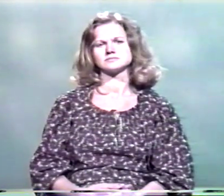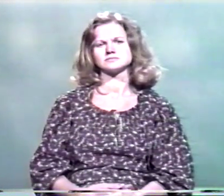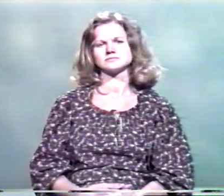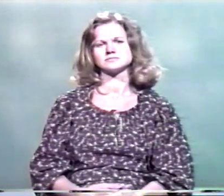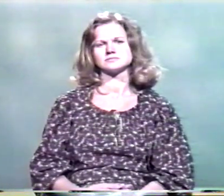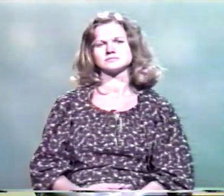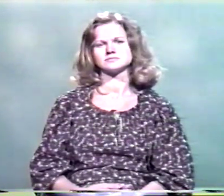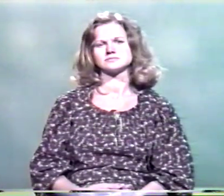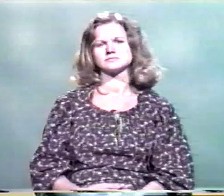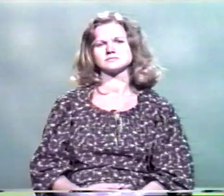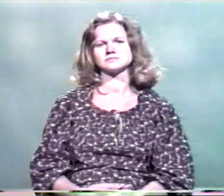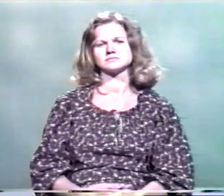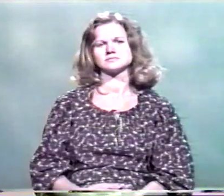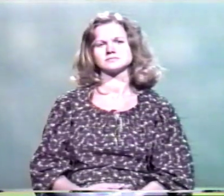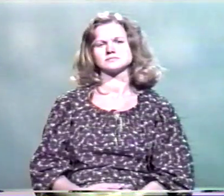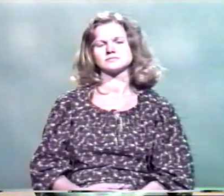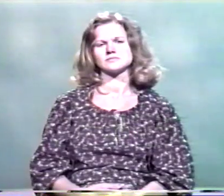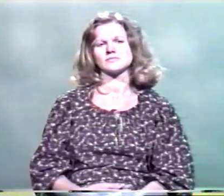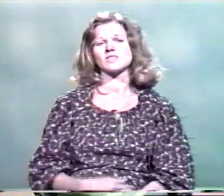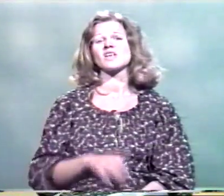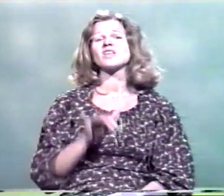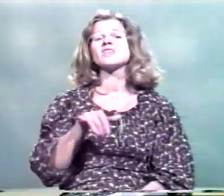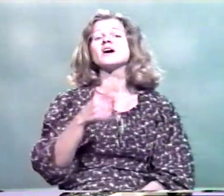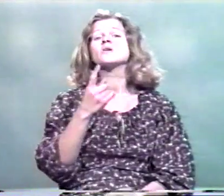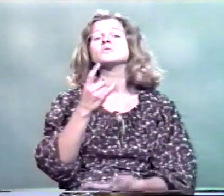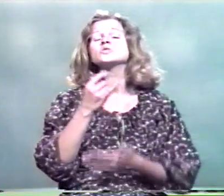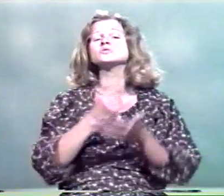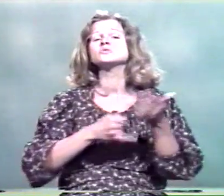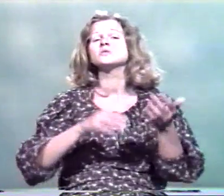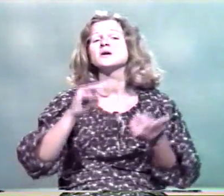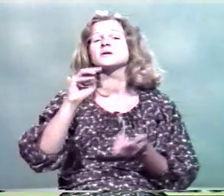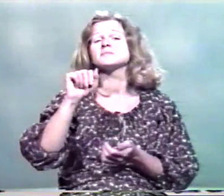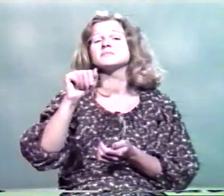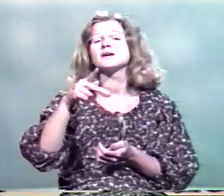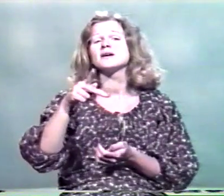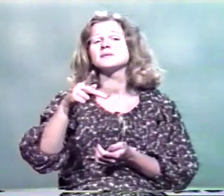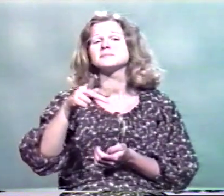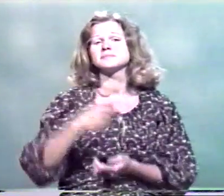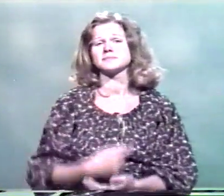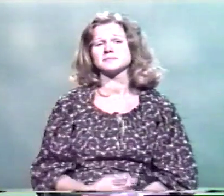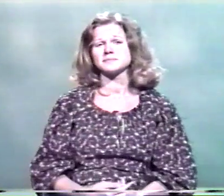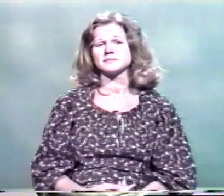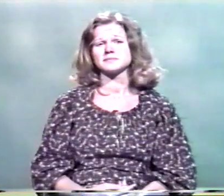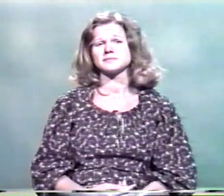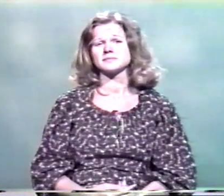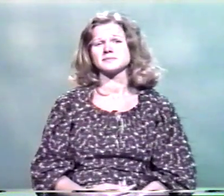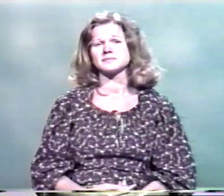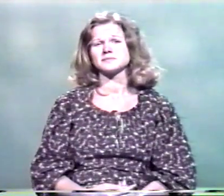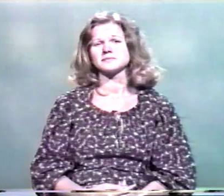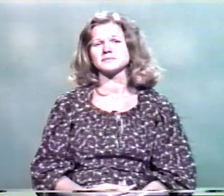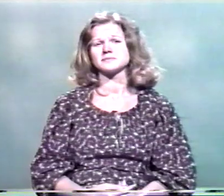the one who drew the map. The one who drew the